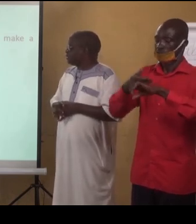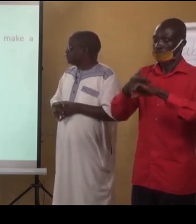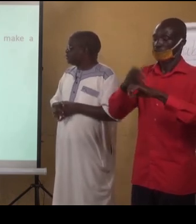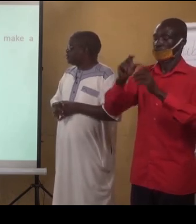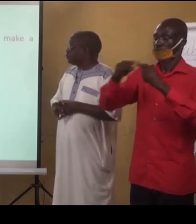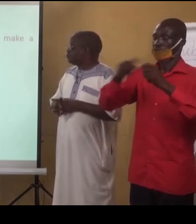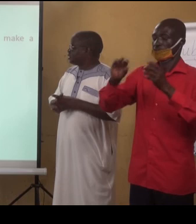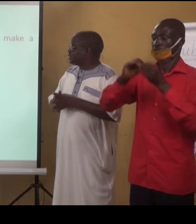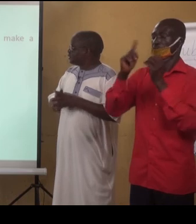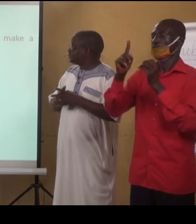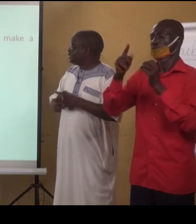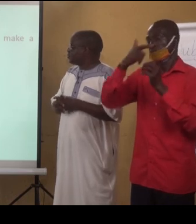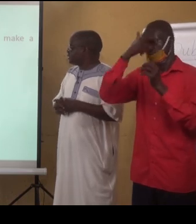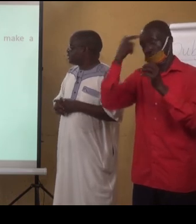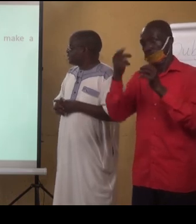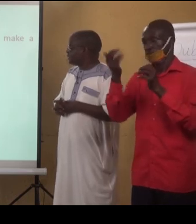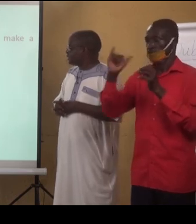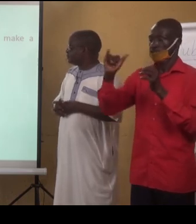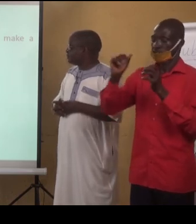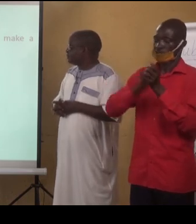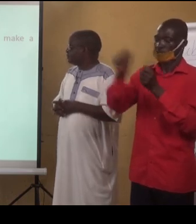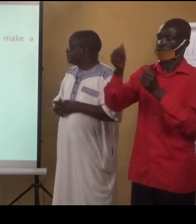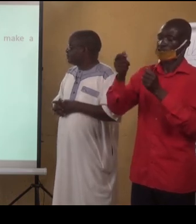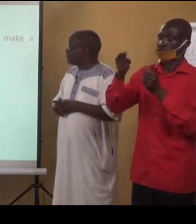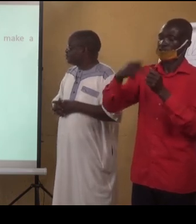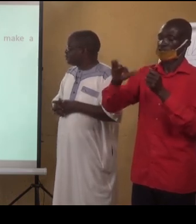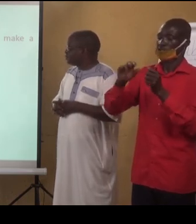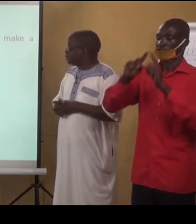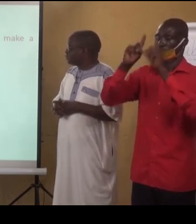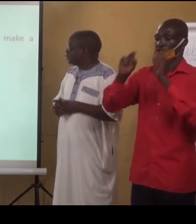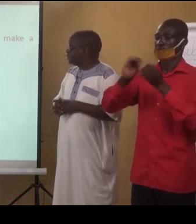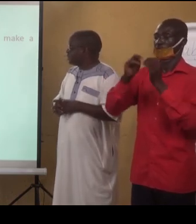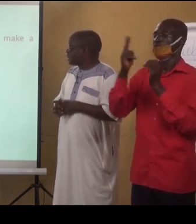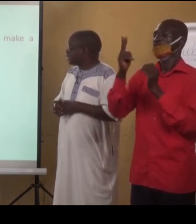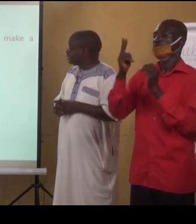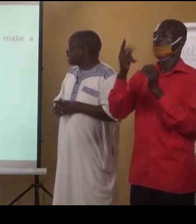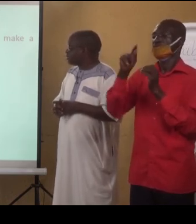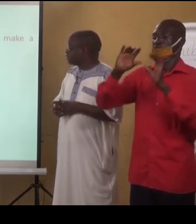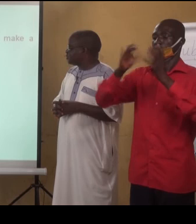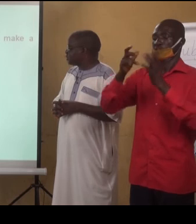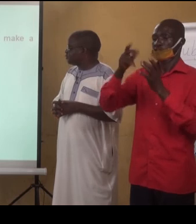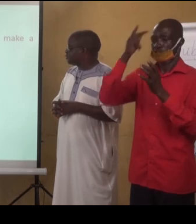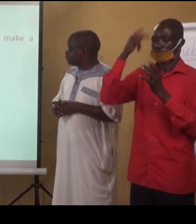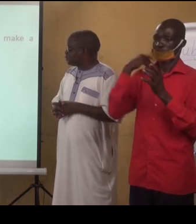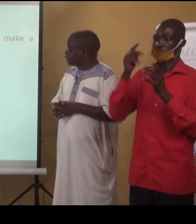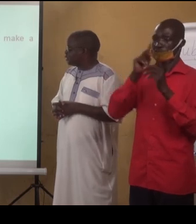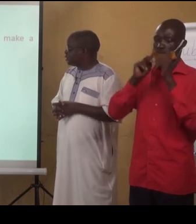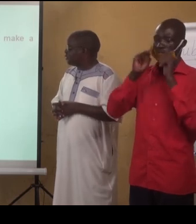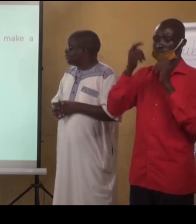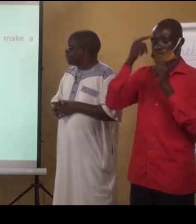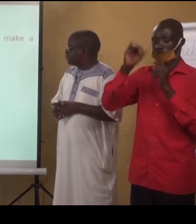1, because they passed their exams. 2, The class captain wept for